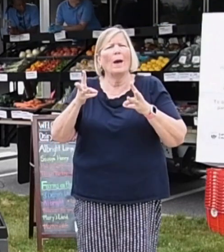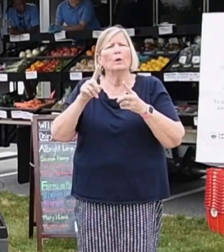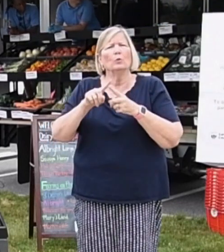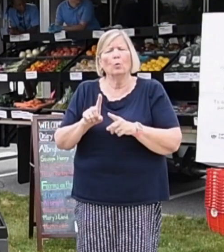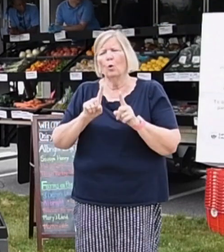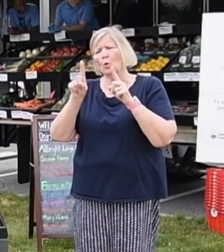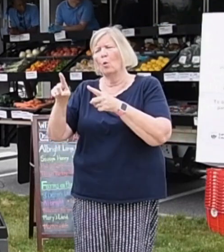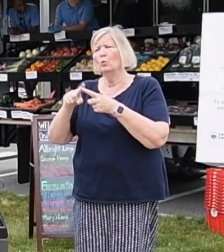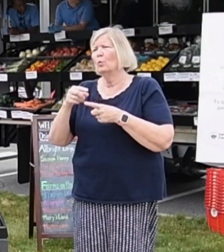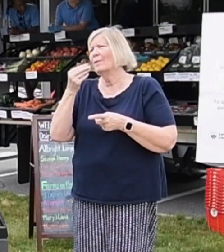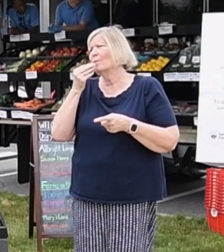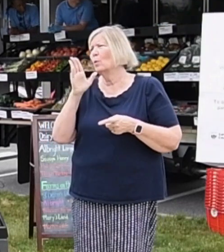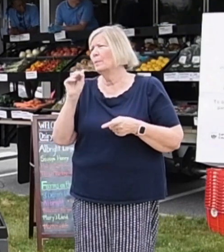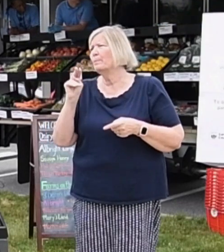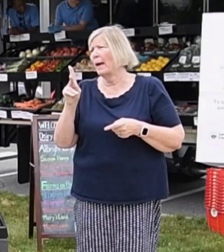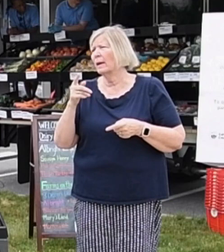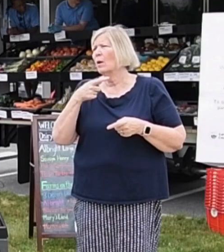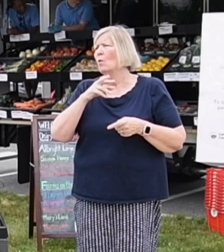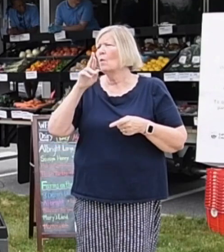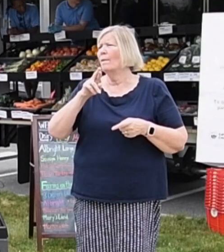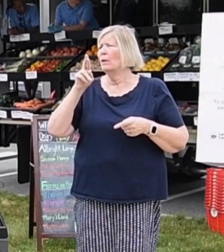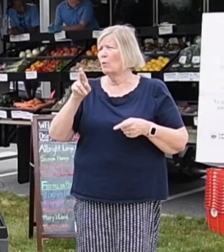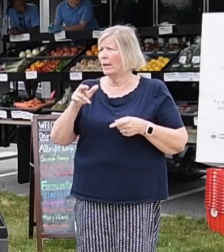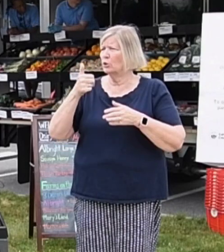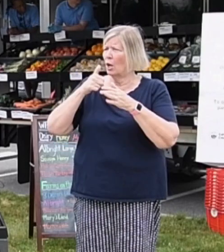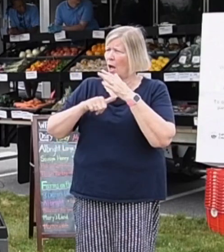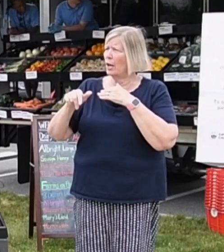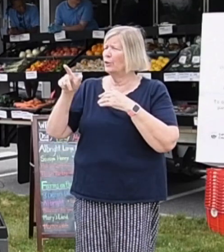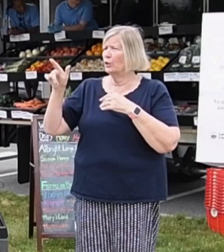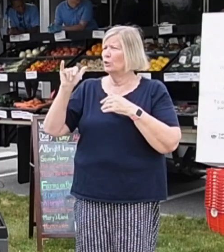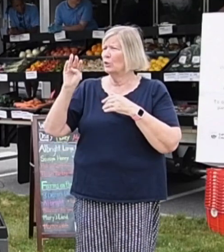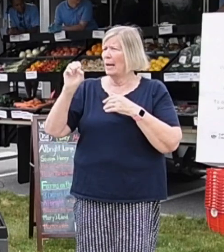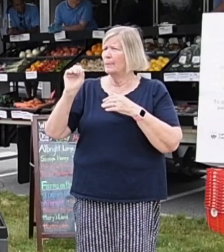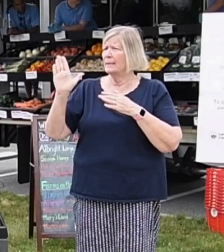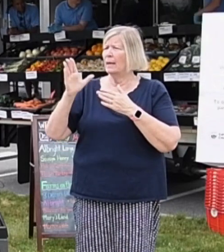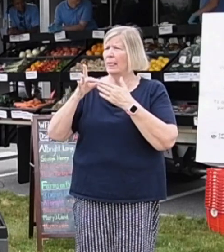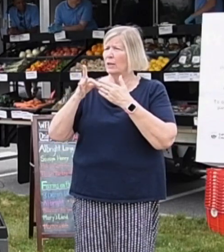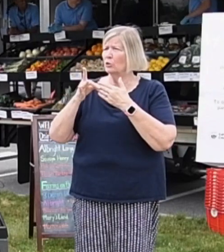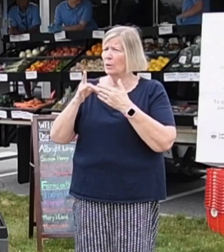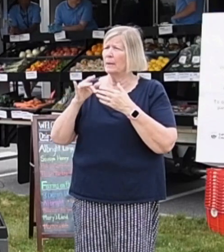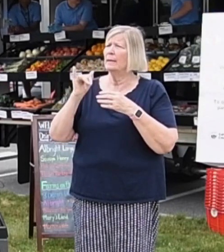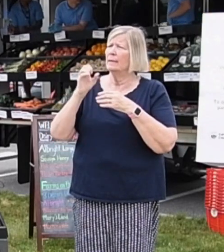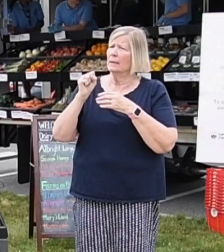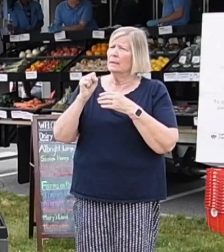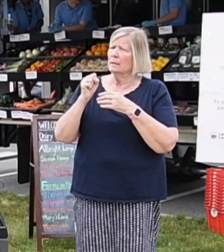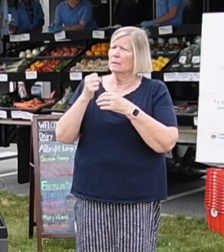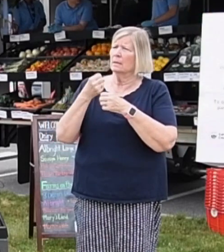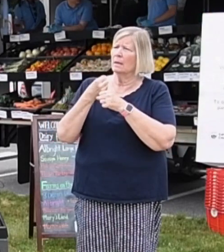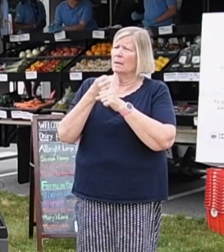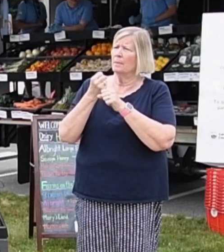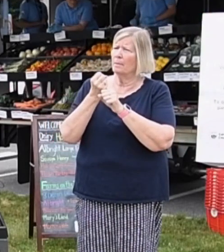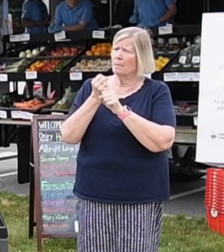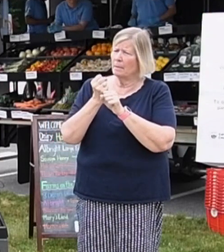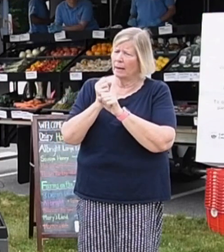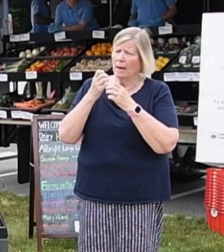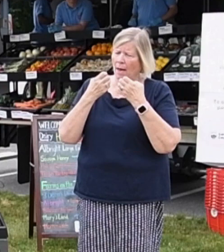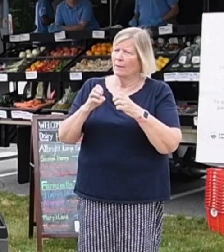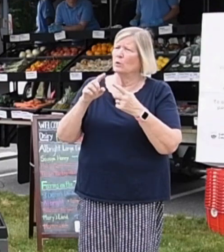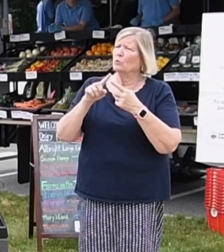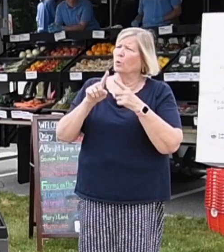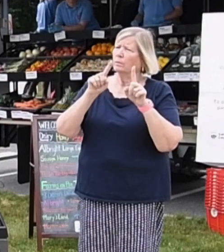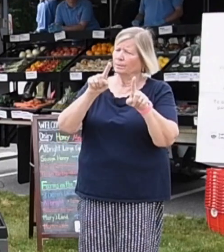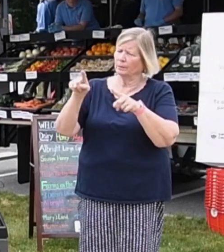at the food bank. The Roving Radish, under James's leadership, is literally making inroads to places that are